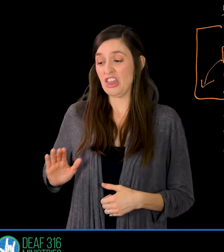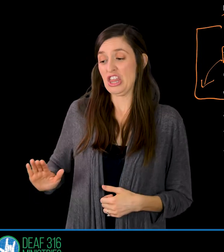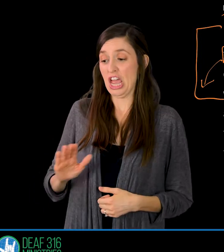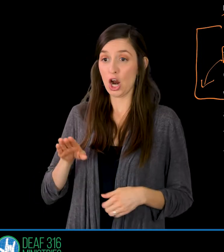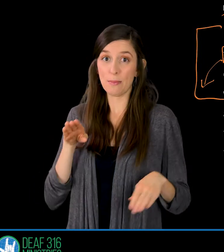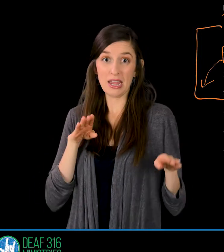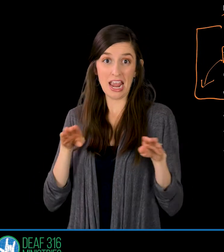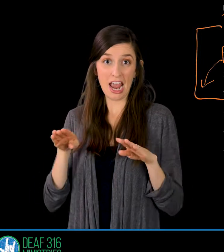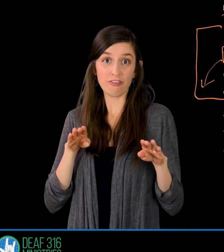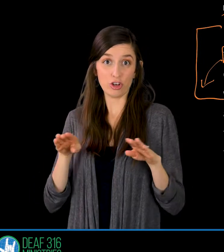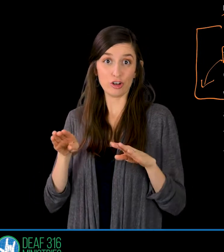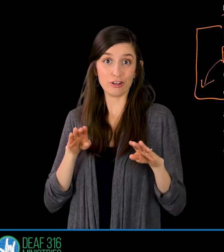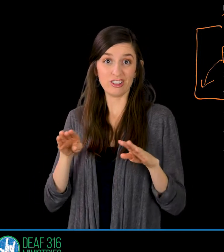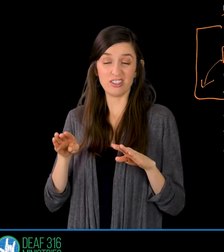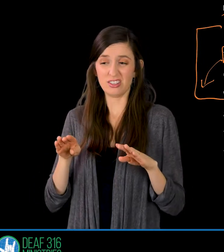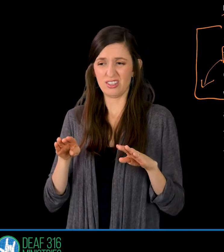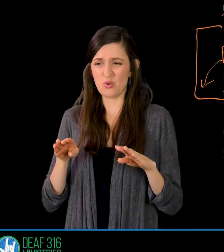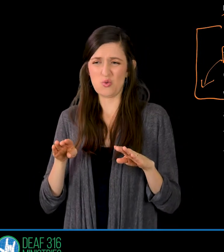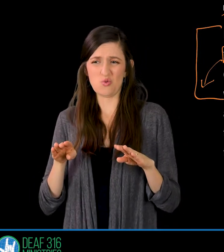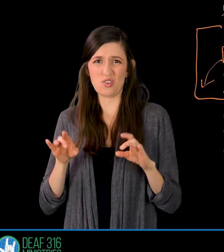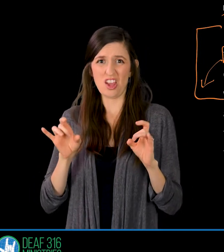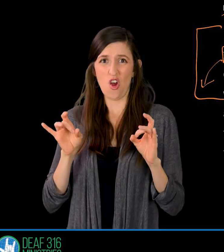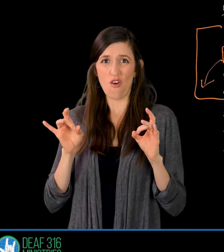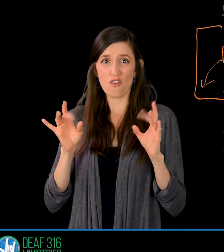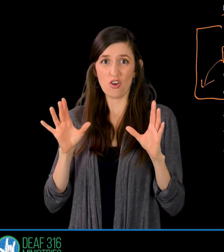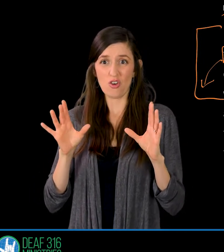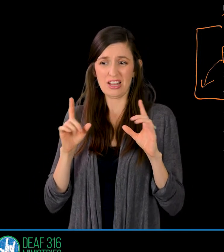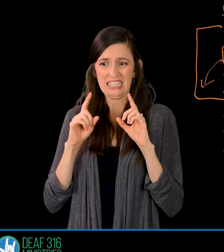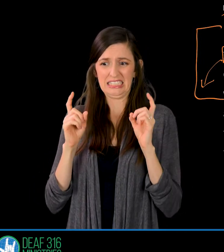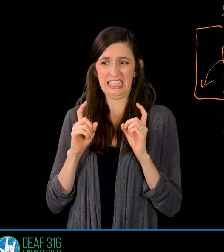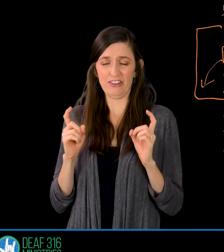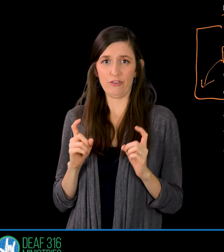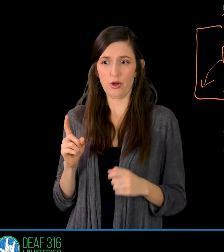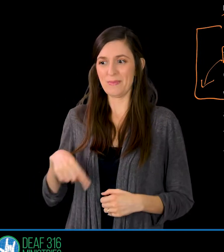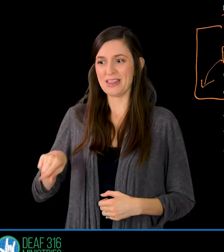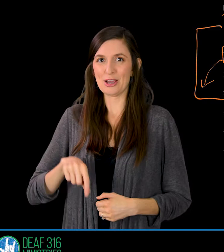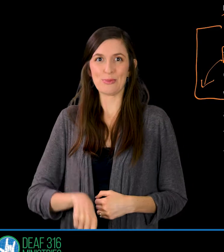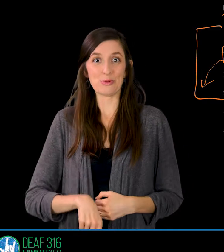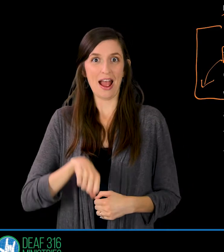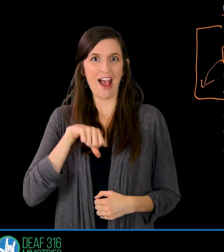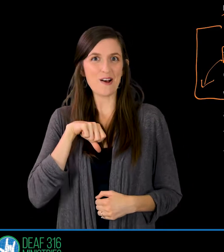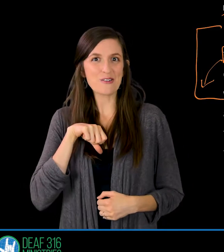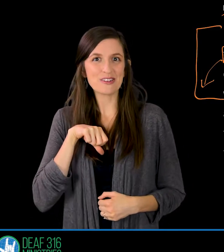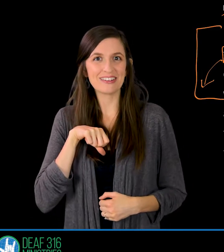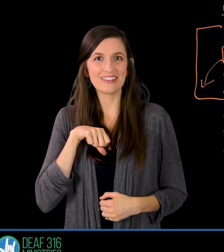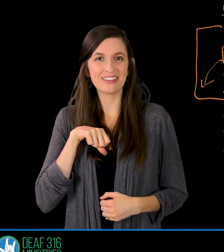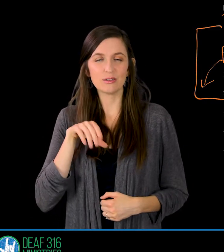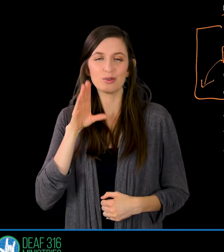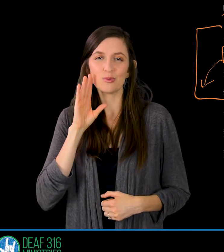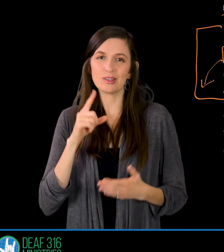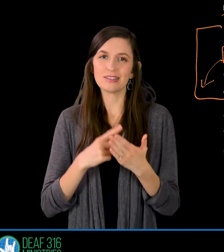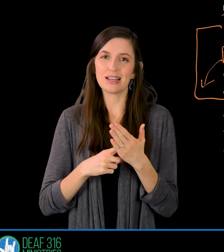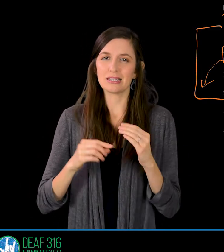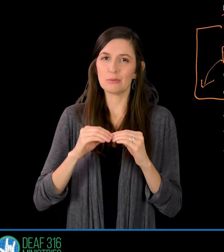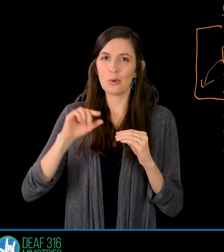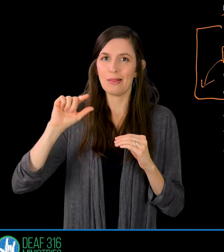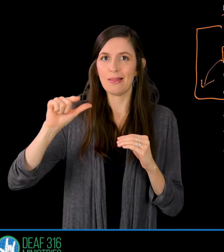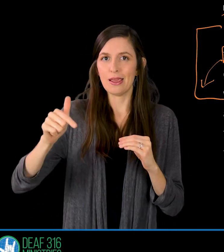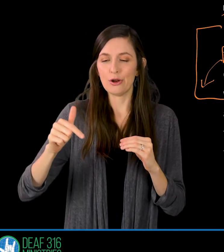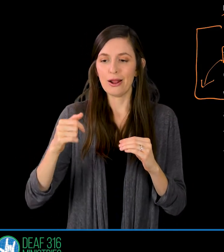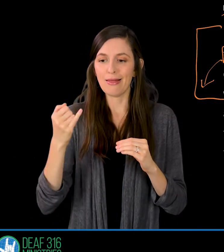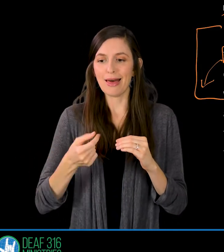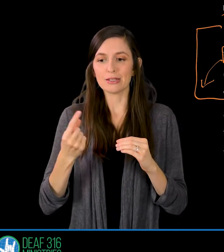shameful behaviors are now their glory and we'll talk about that in a future